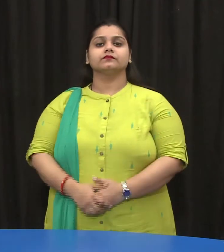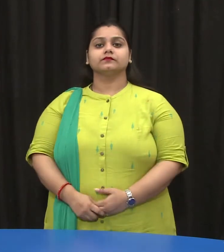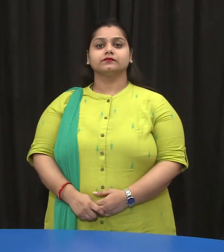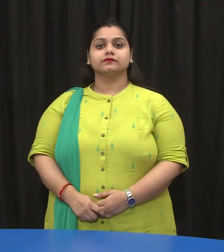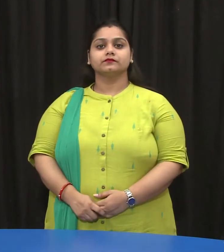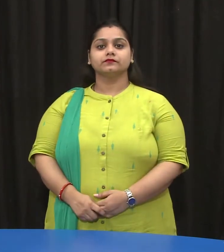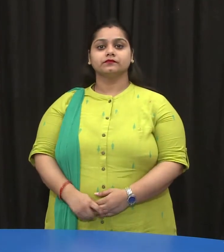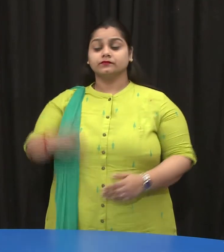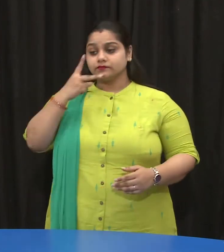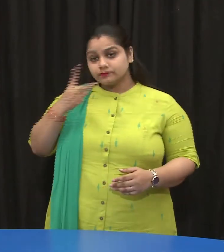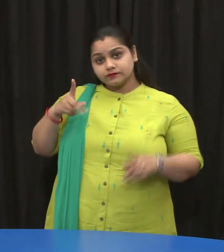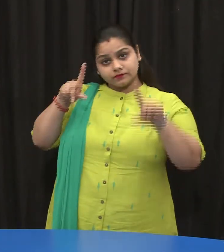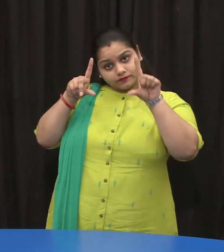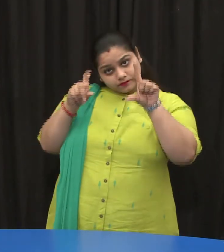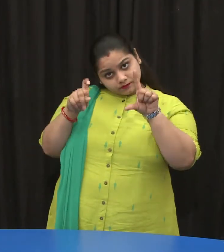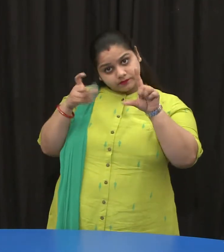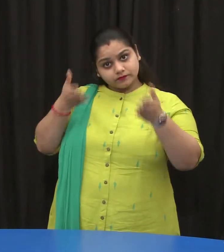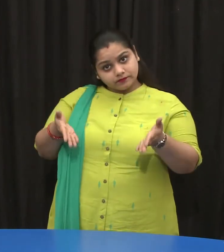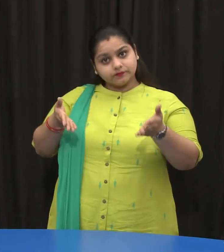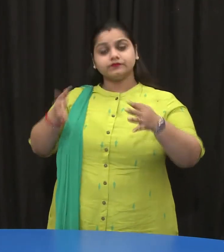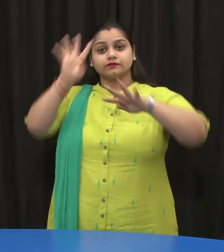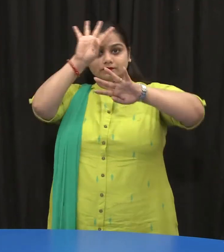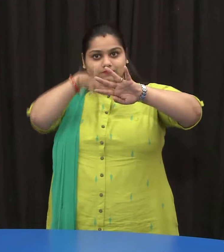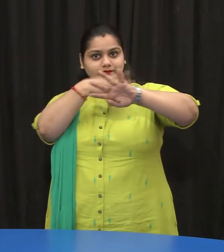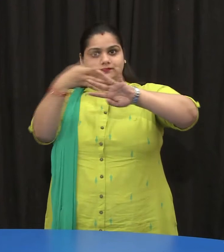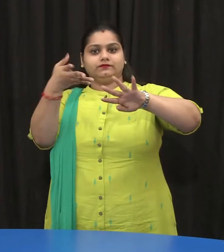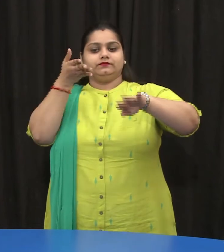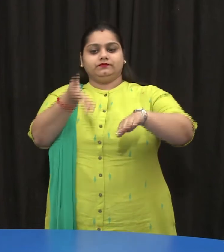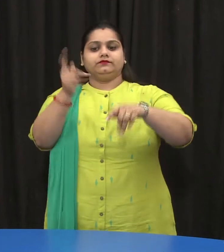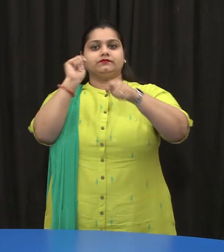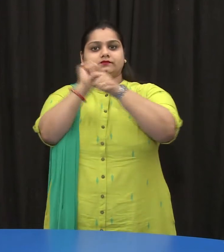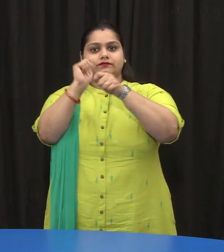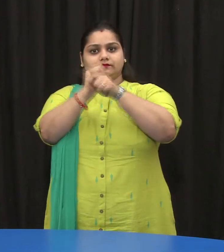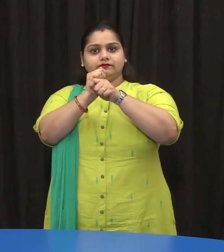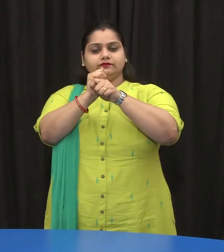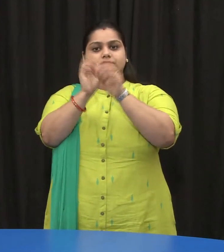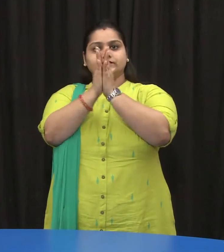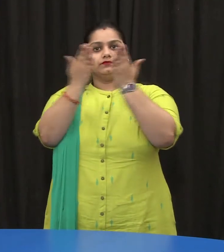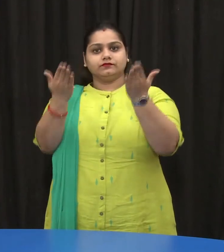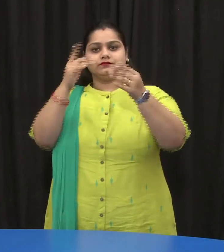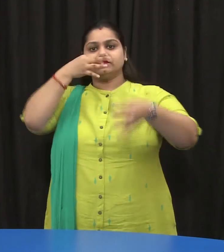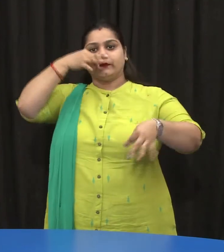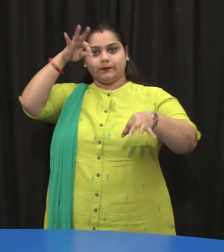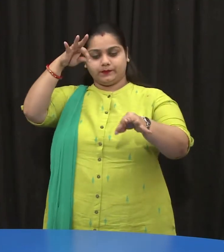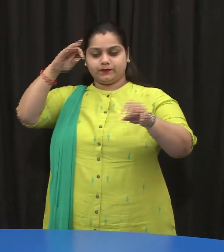look this picture, finally your spreadsheet workbook page is open for work.